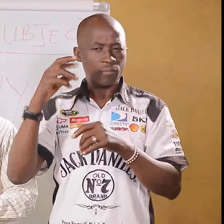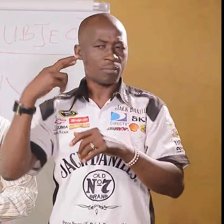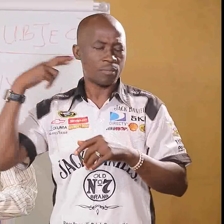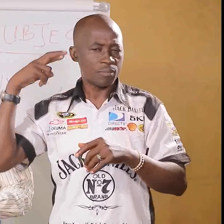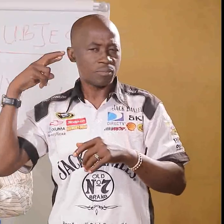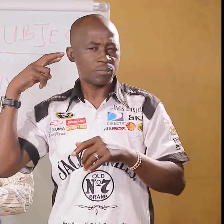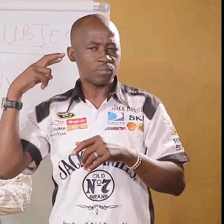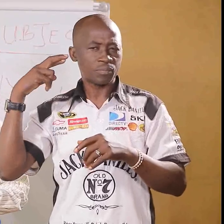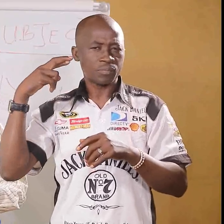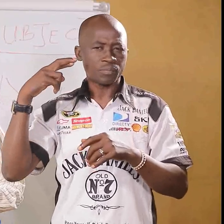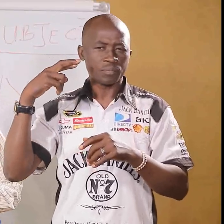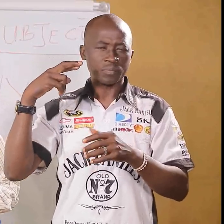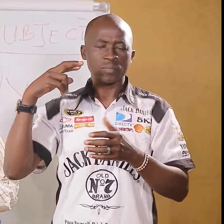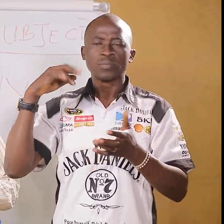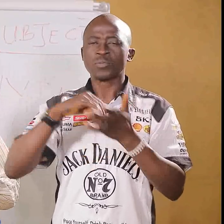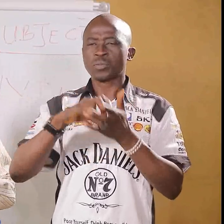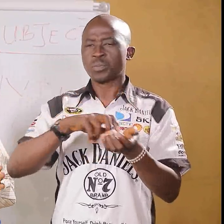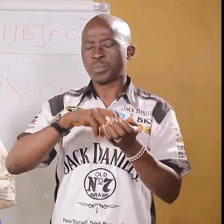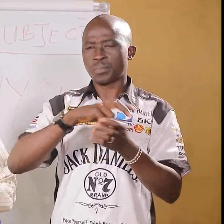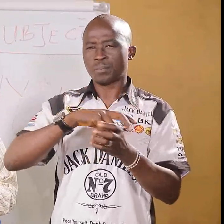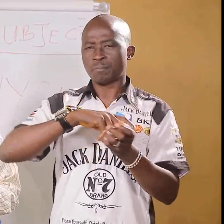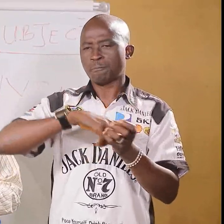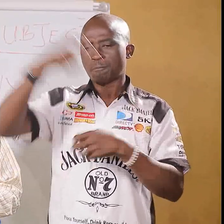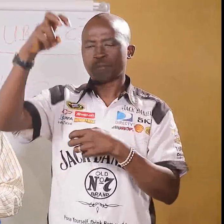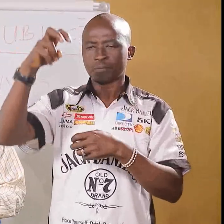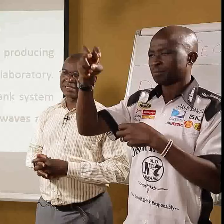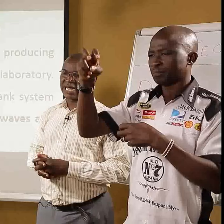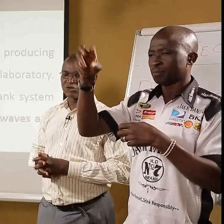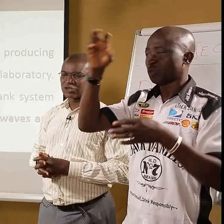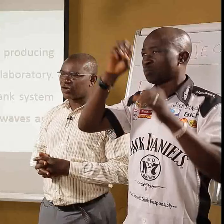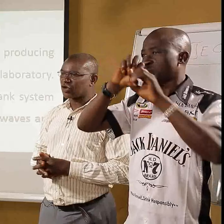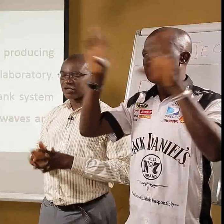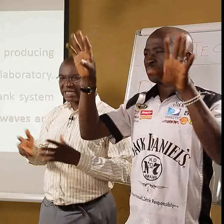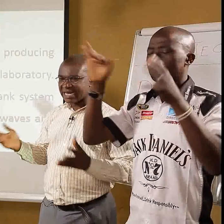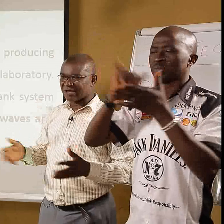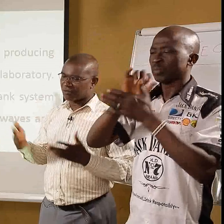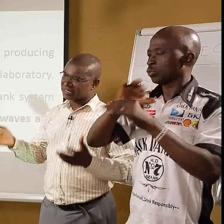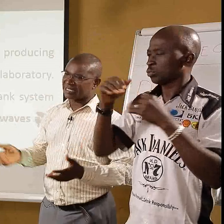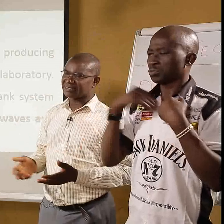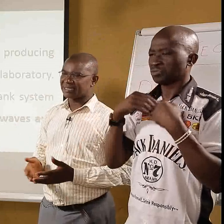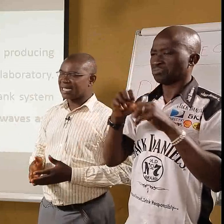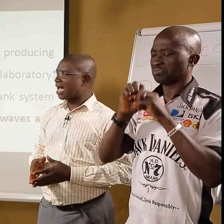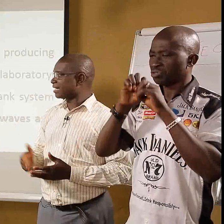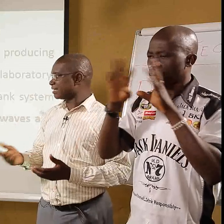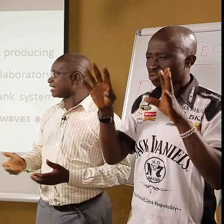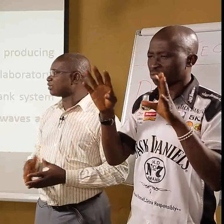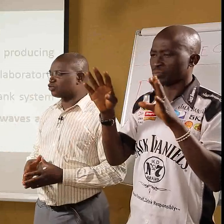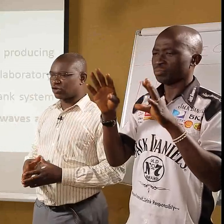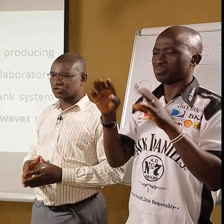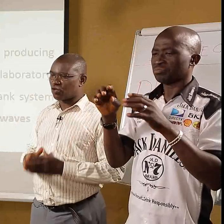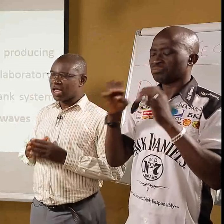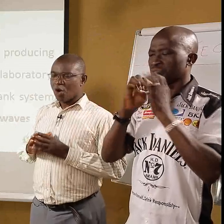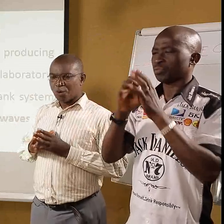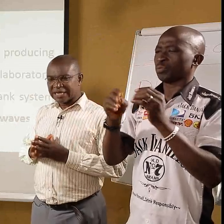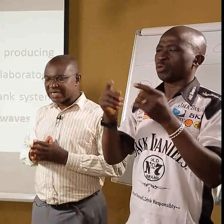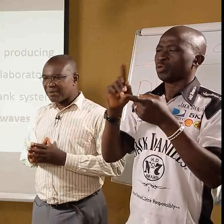radio, it transverses, space that does not contain air, for instance, and it gets to